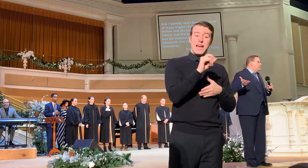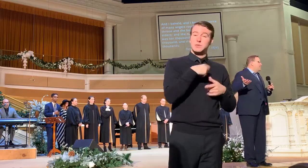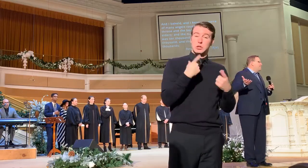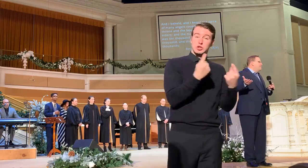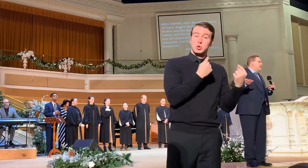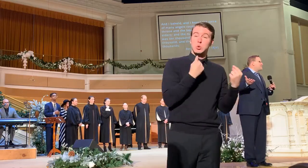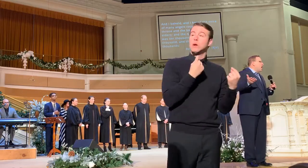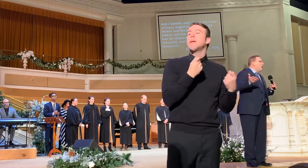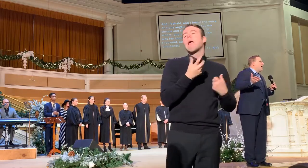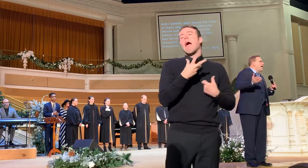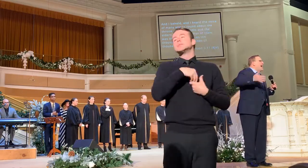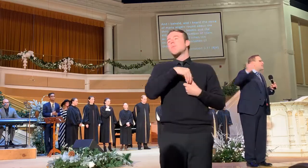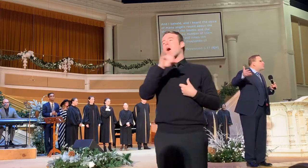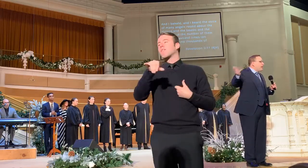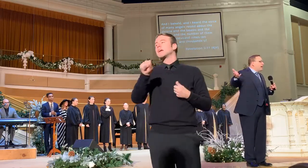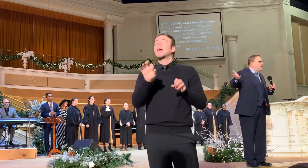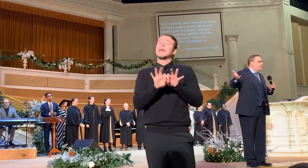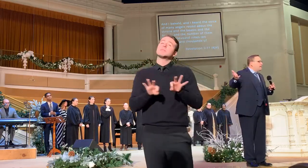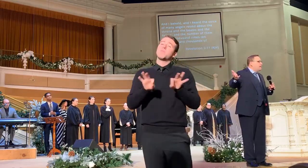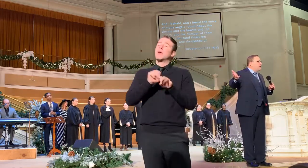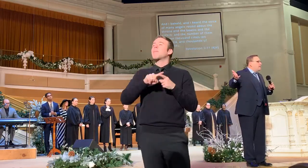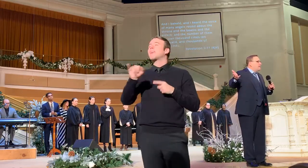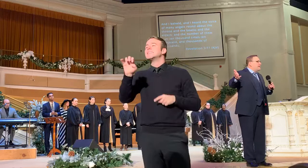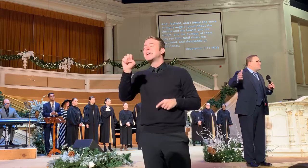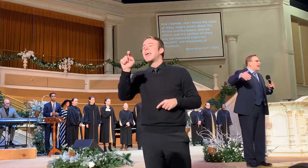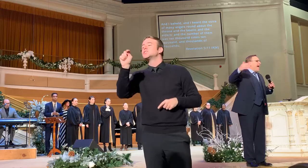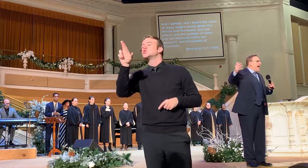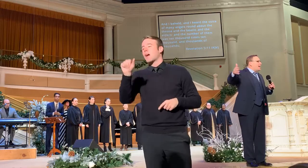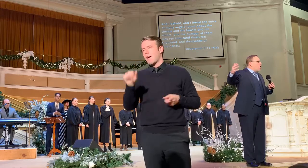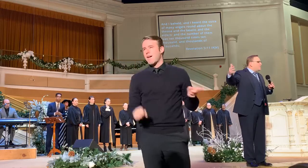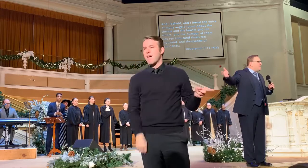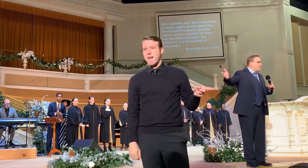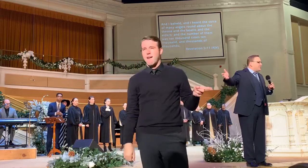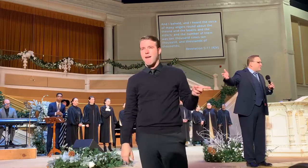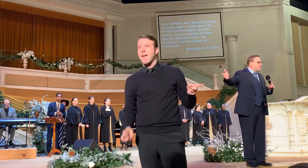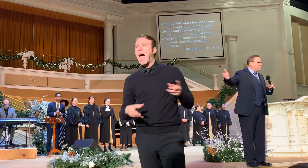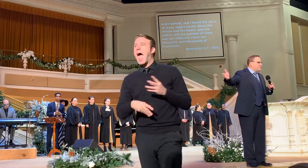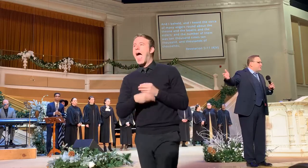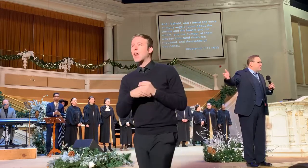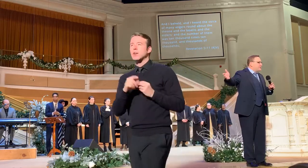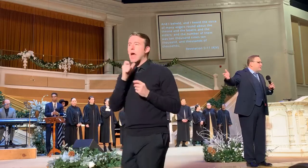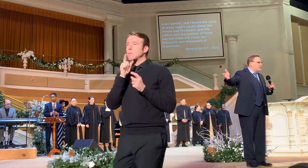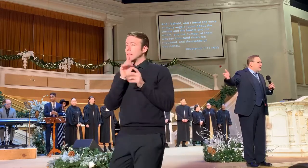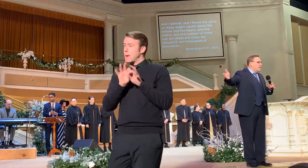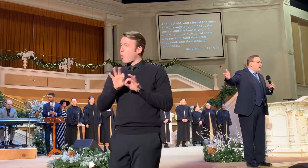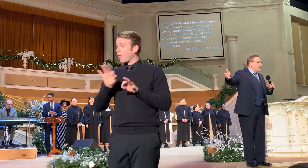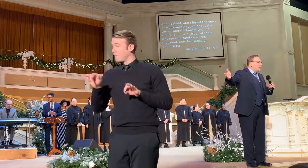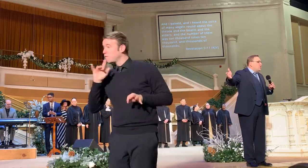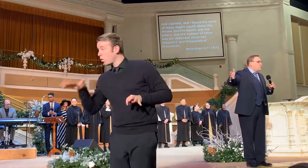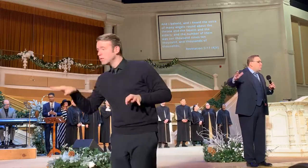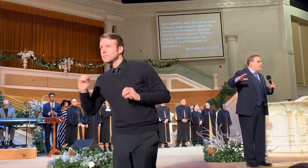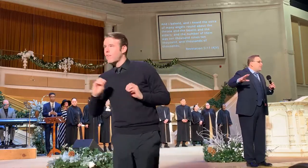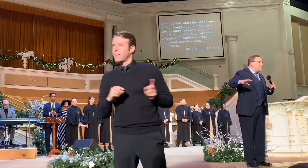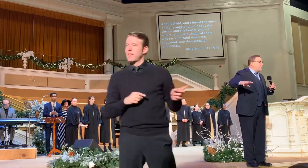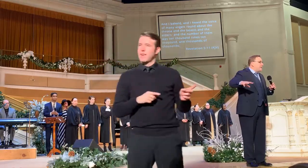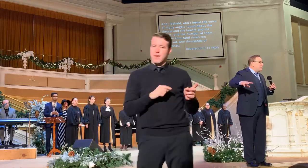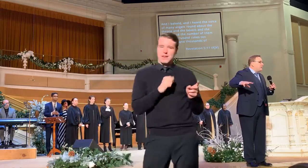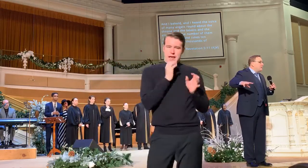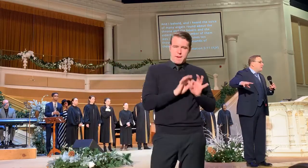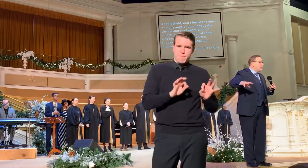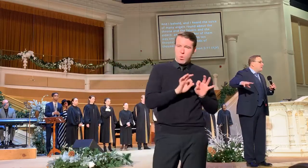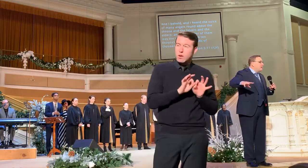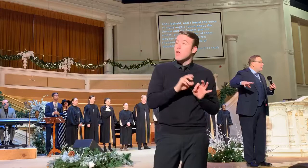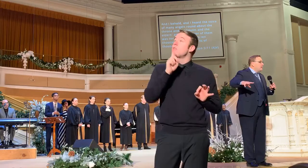right? That's all extra. That's like add-on features. The real